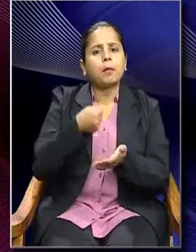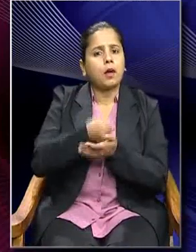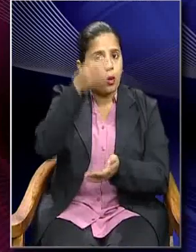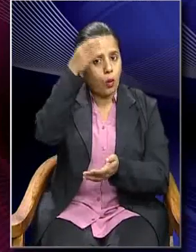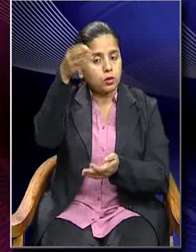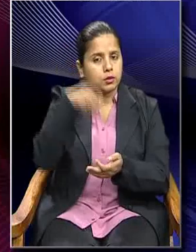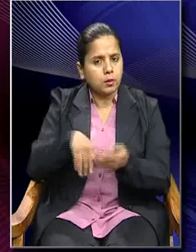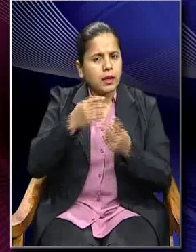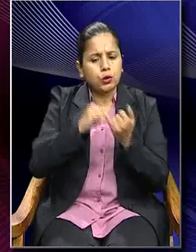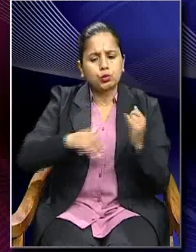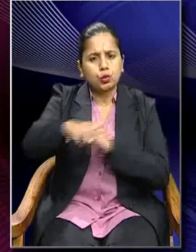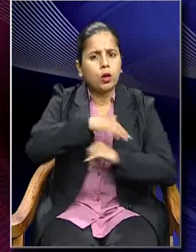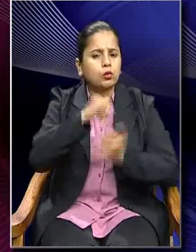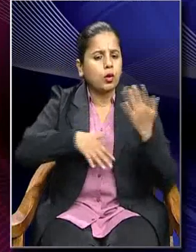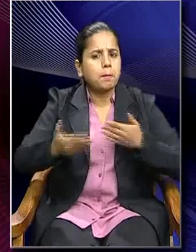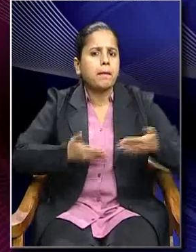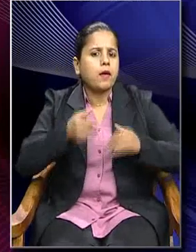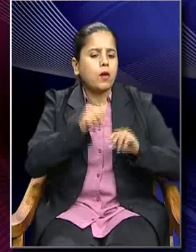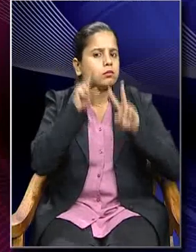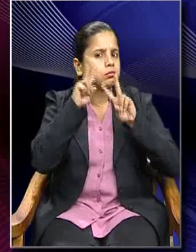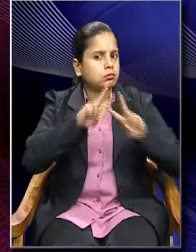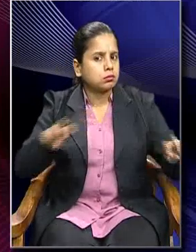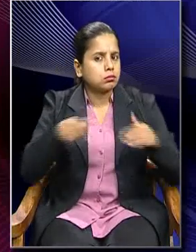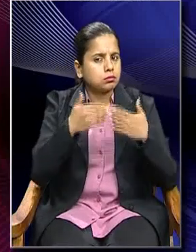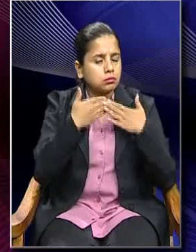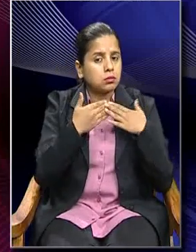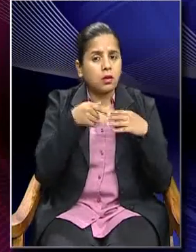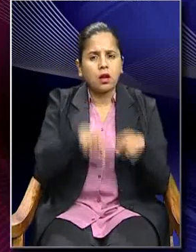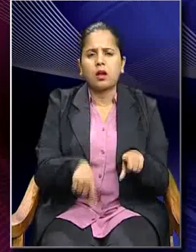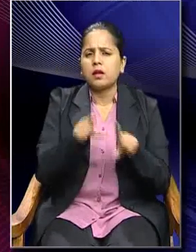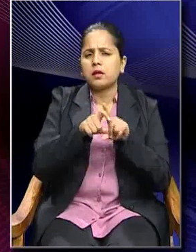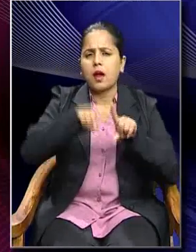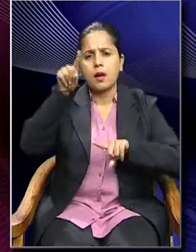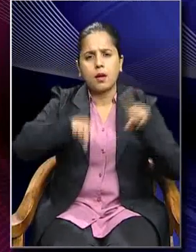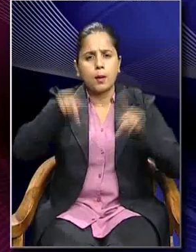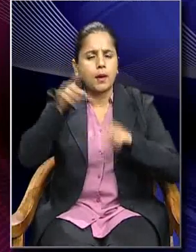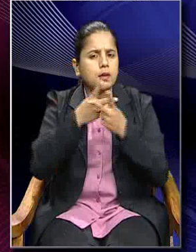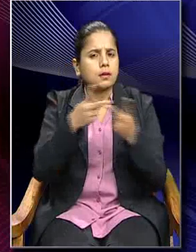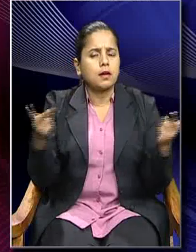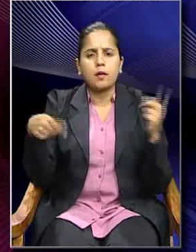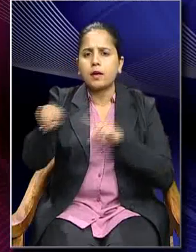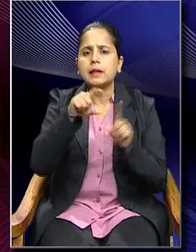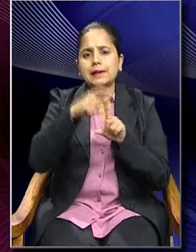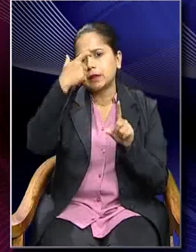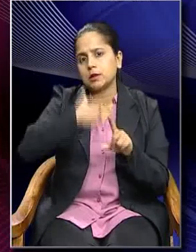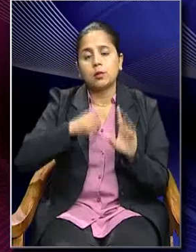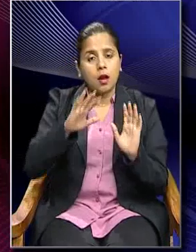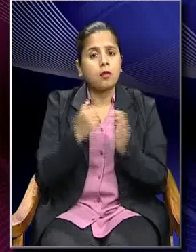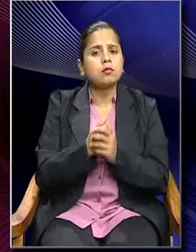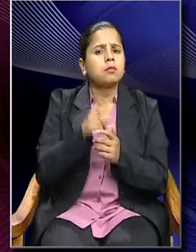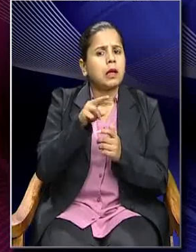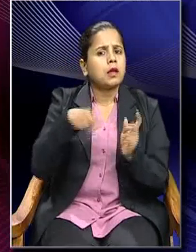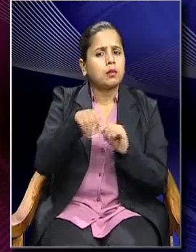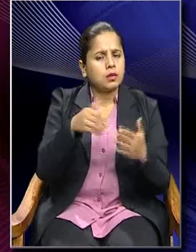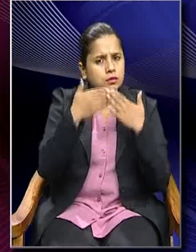in sociology. Now sociology is a diverse and pluralistic discipline. It means that it is kind of studying